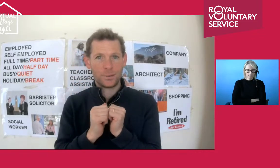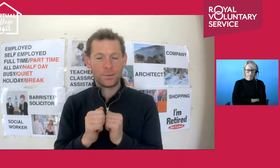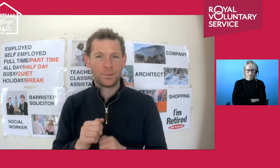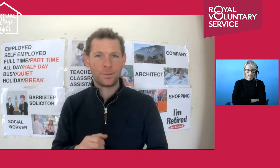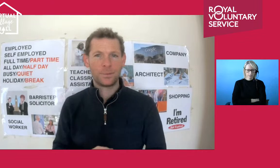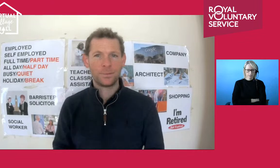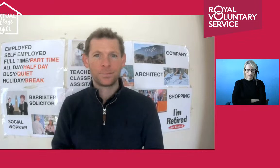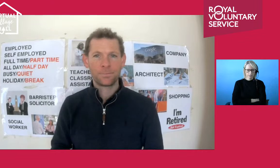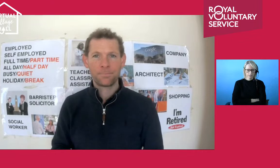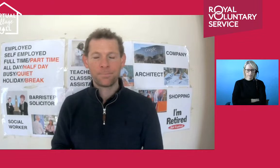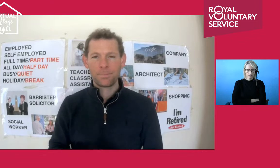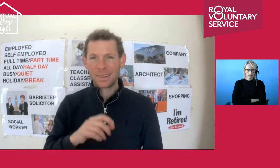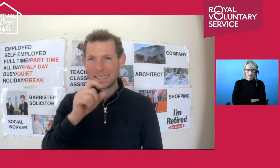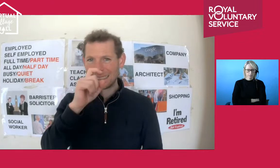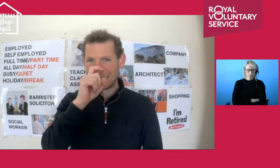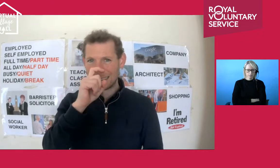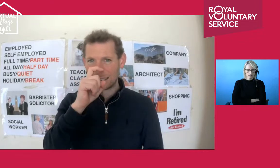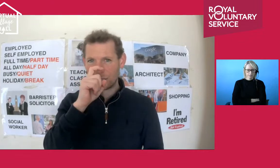Brother.